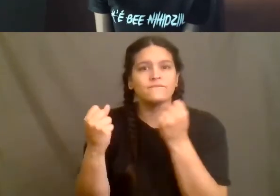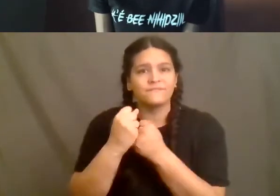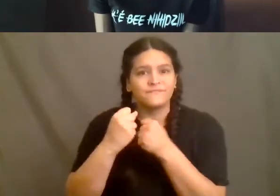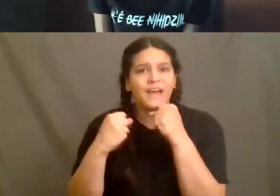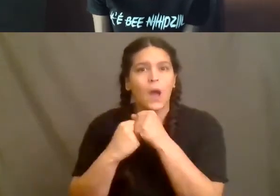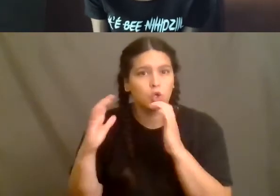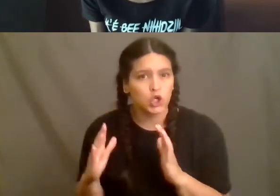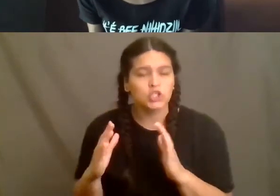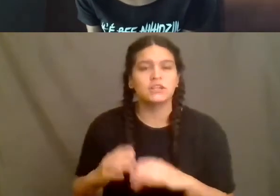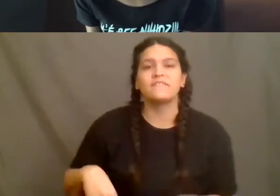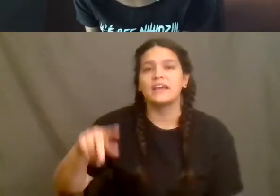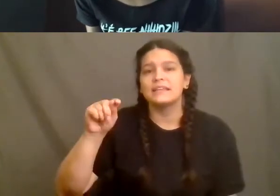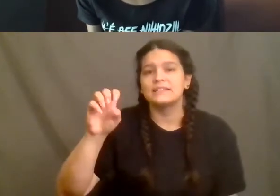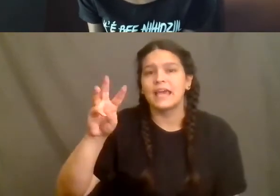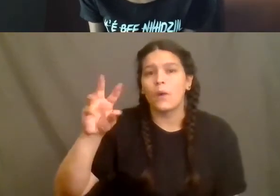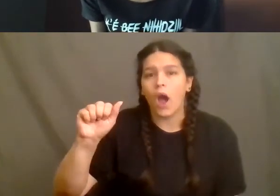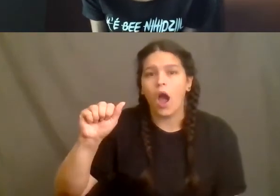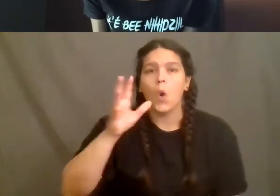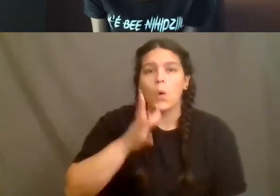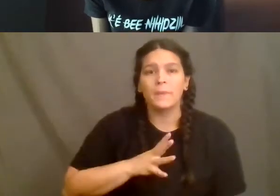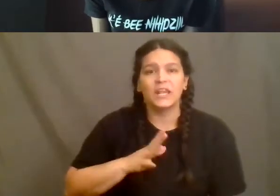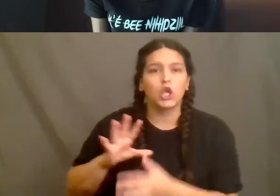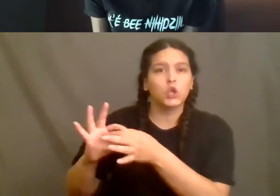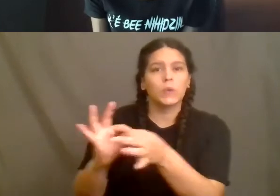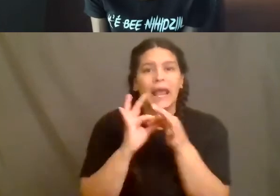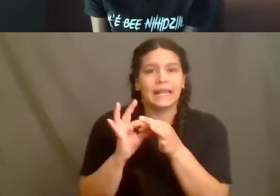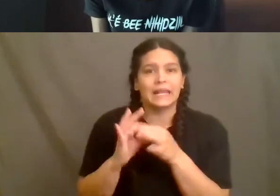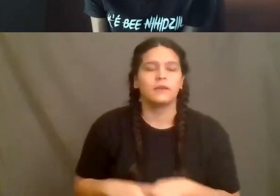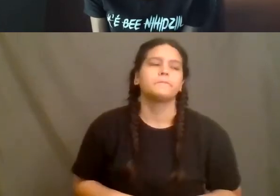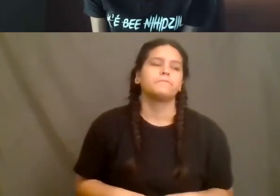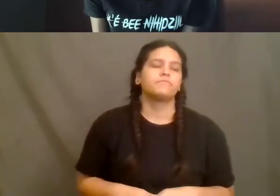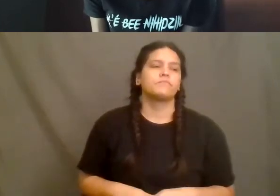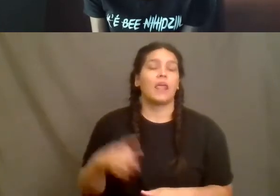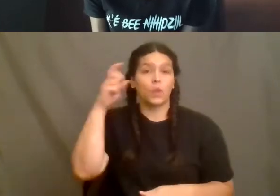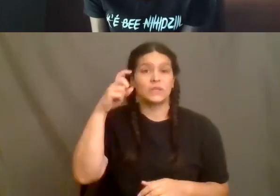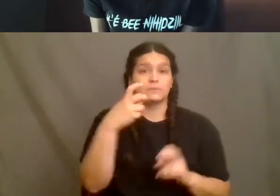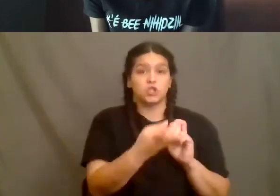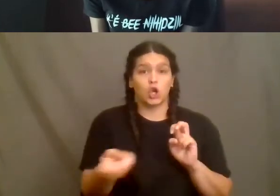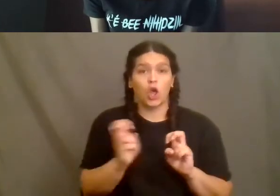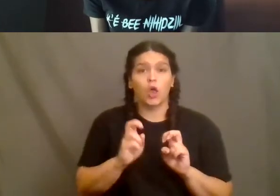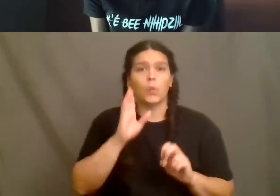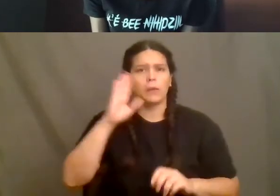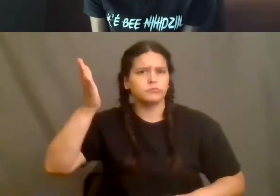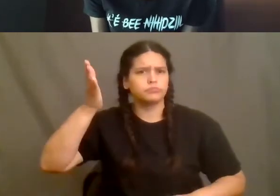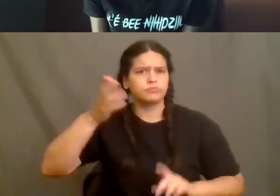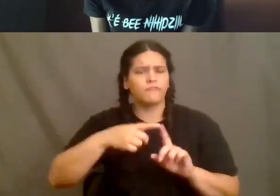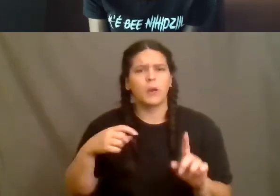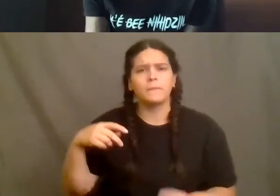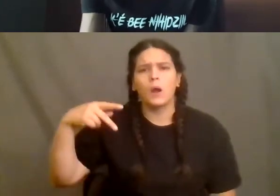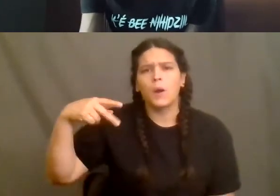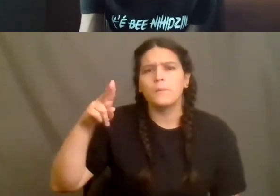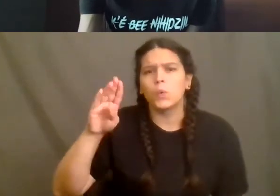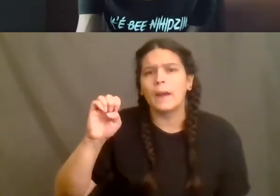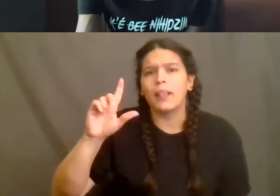be blessing us in the Wisdom Circle. She is from San Ildefonso Pueblo. Also,